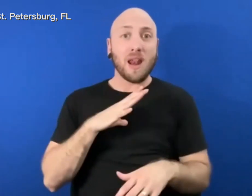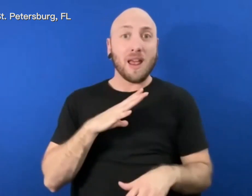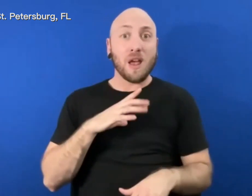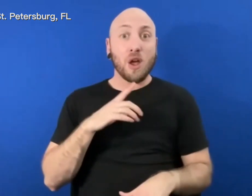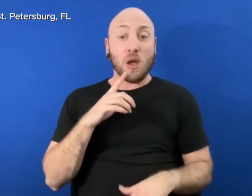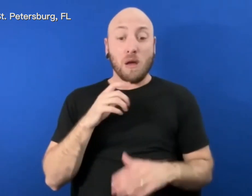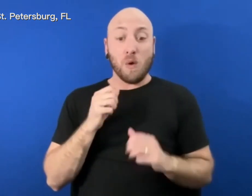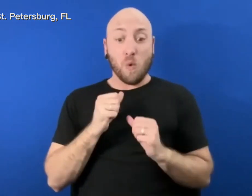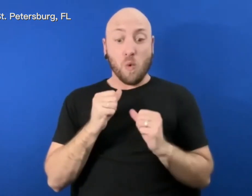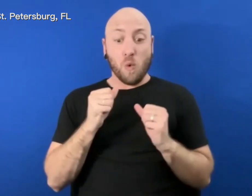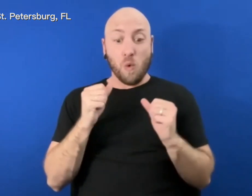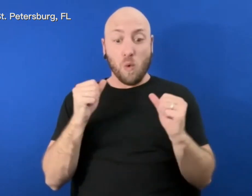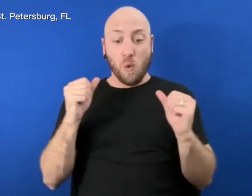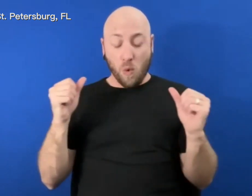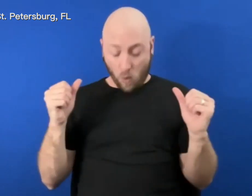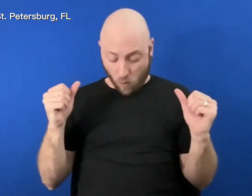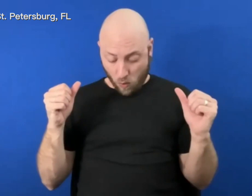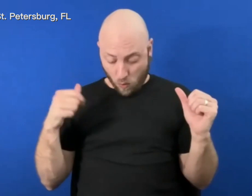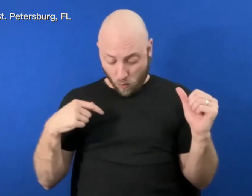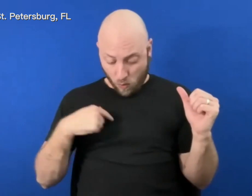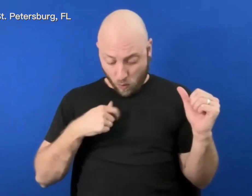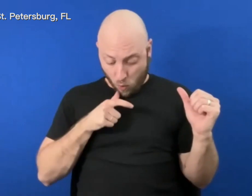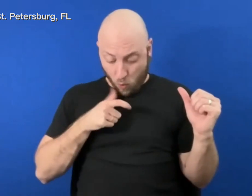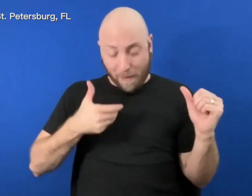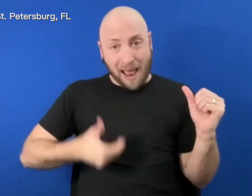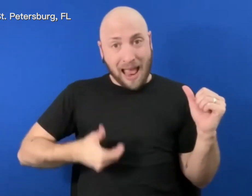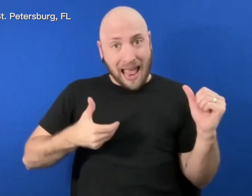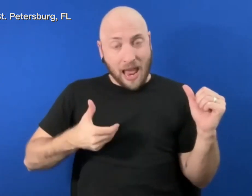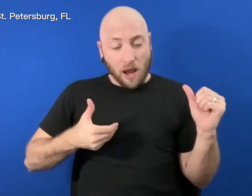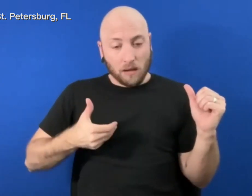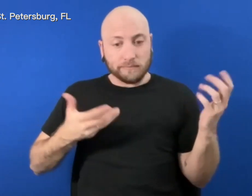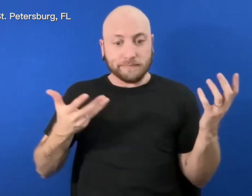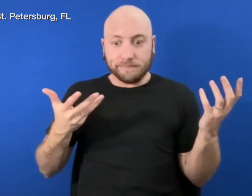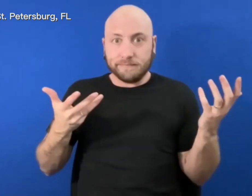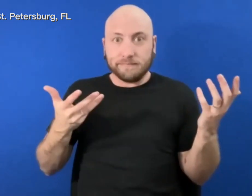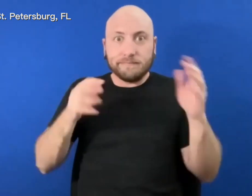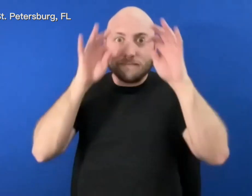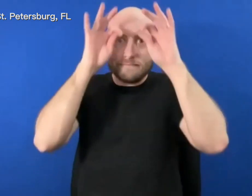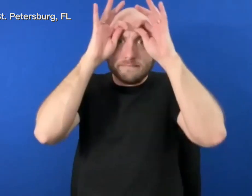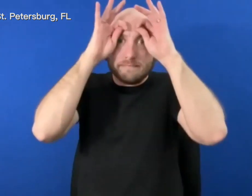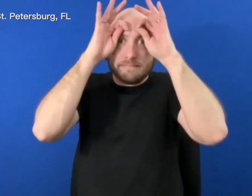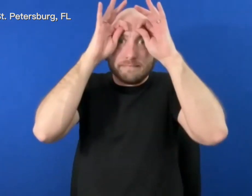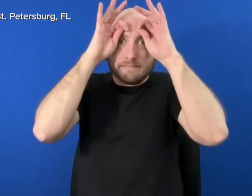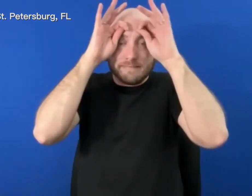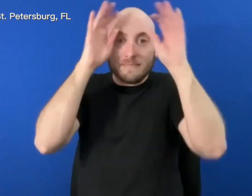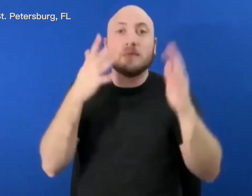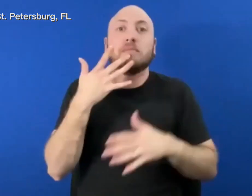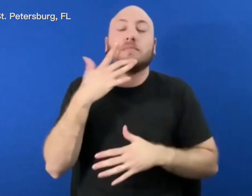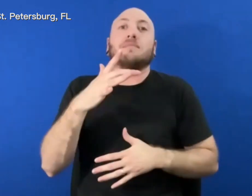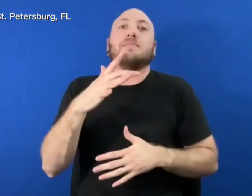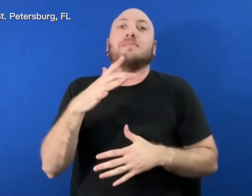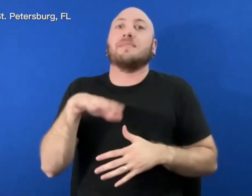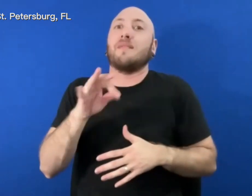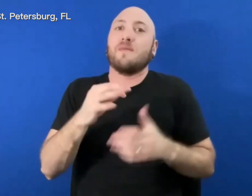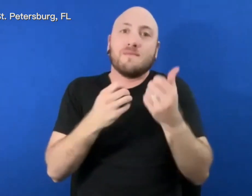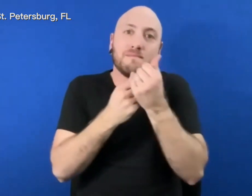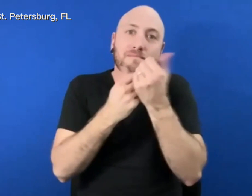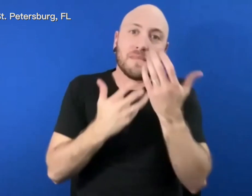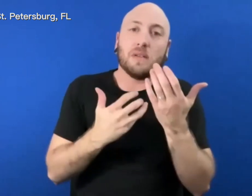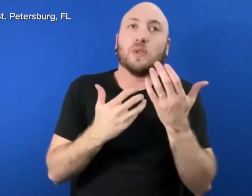act the way that I did. And luckily I found that sponsor. um and when I got out